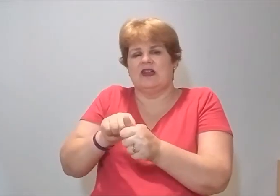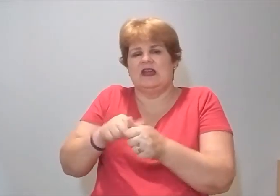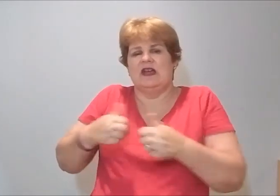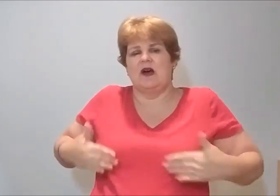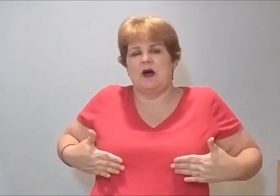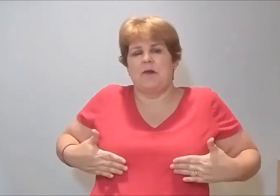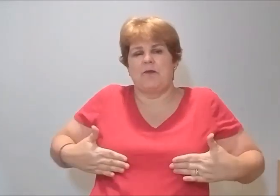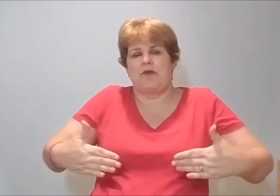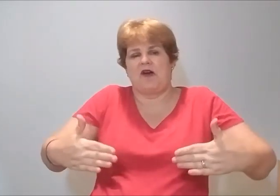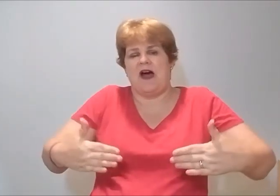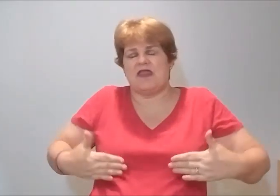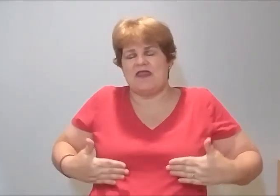every breath,